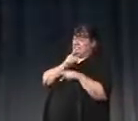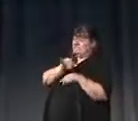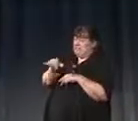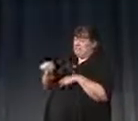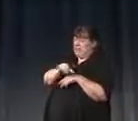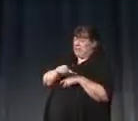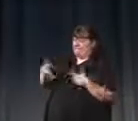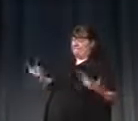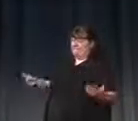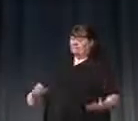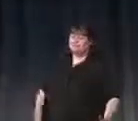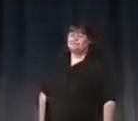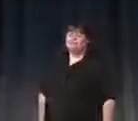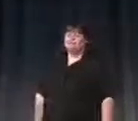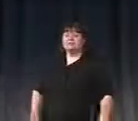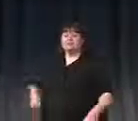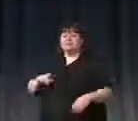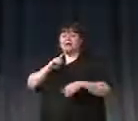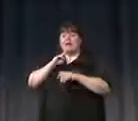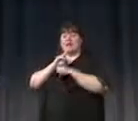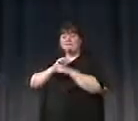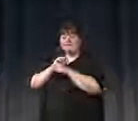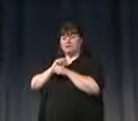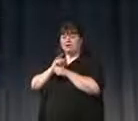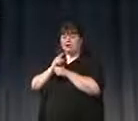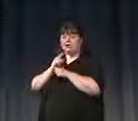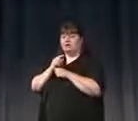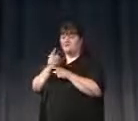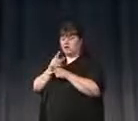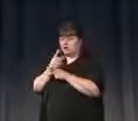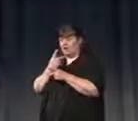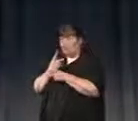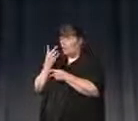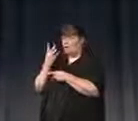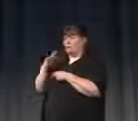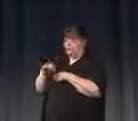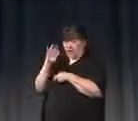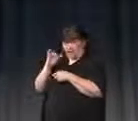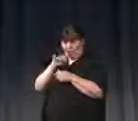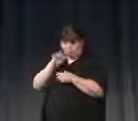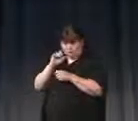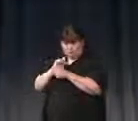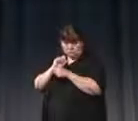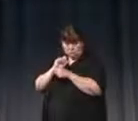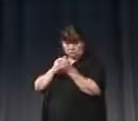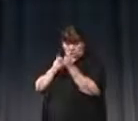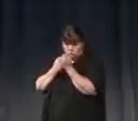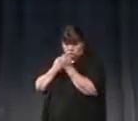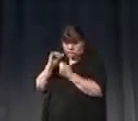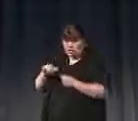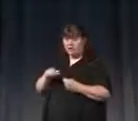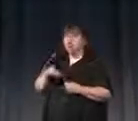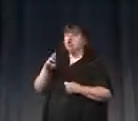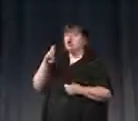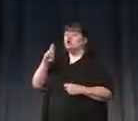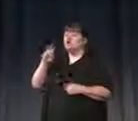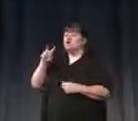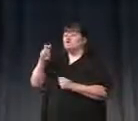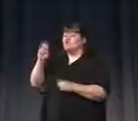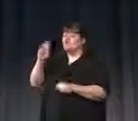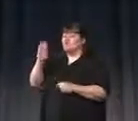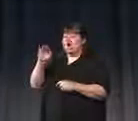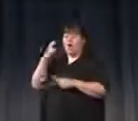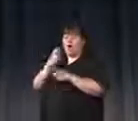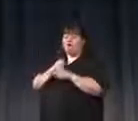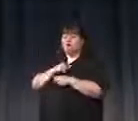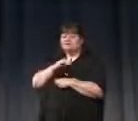same, right? And indeed, one finding that underscores that is that reverb is a big problem for machine speech recognition.